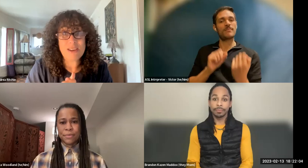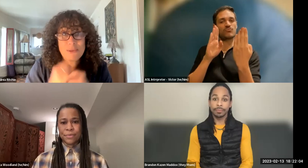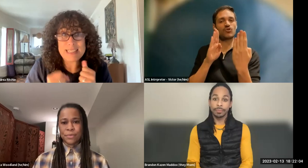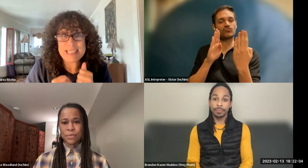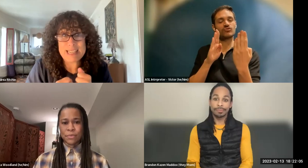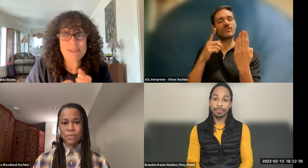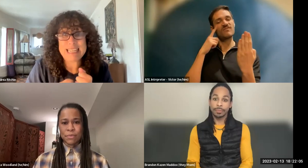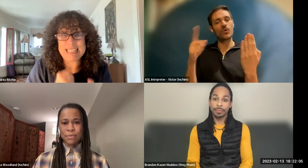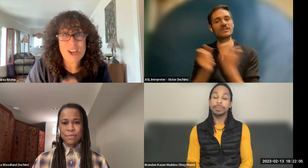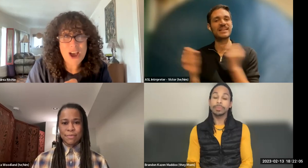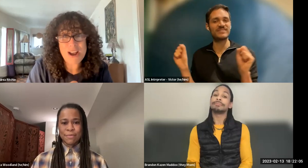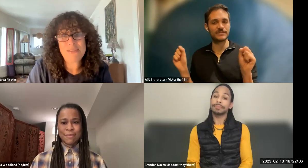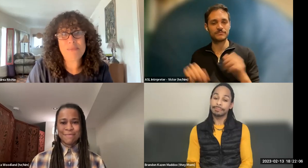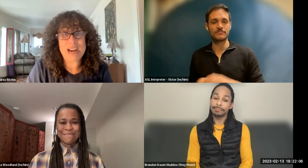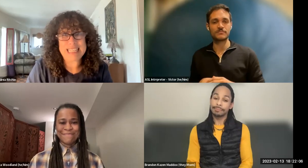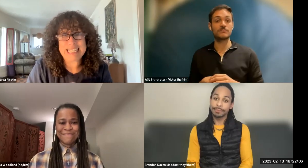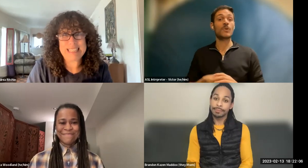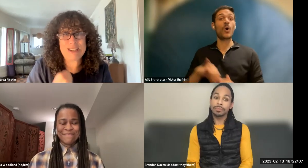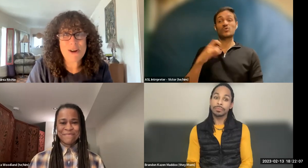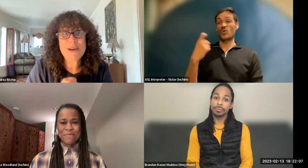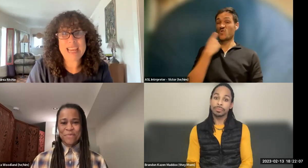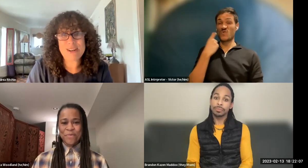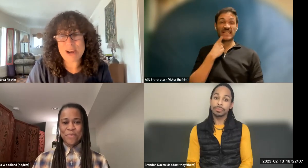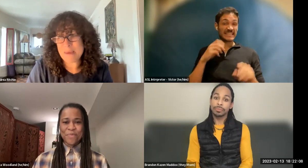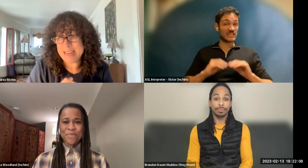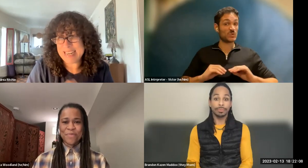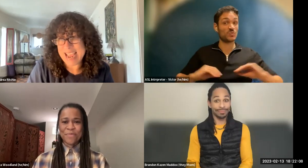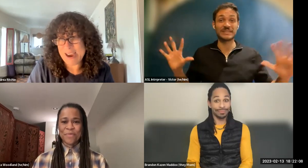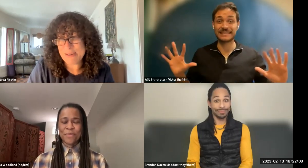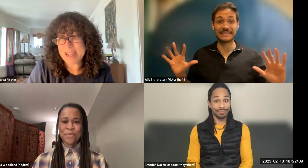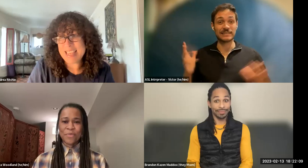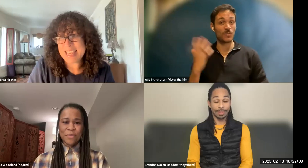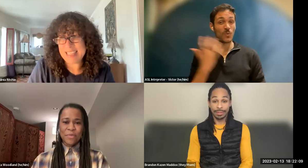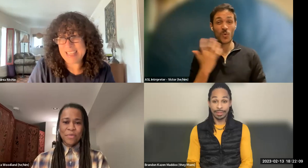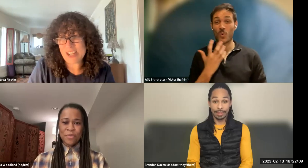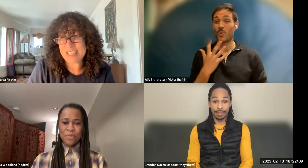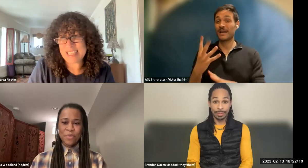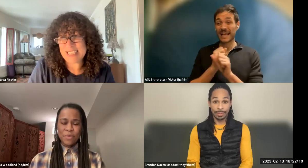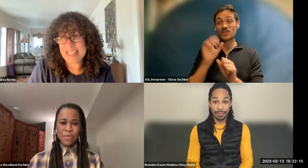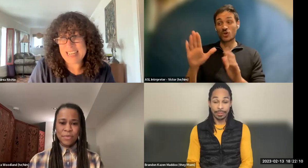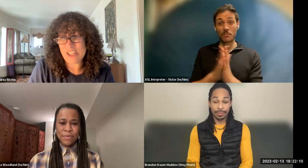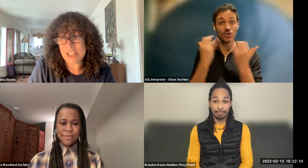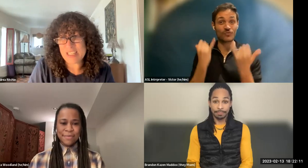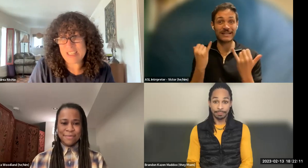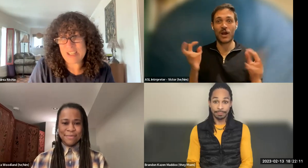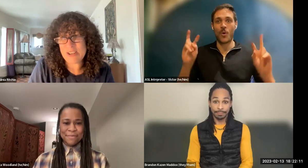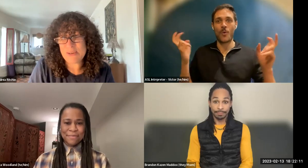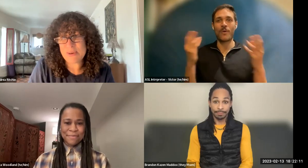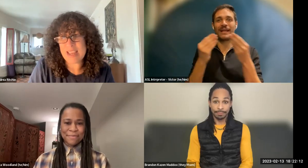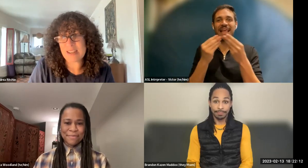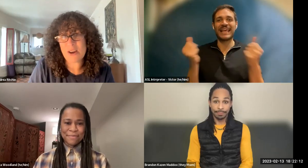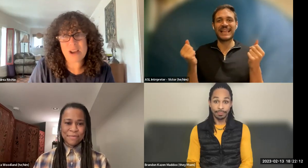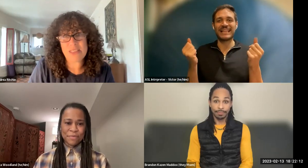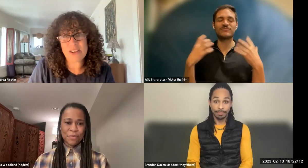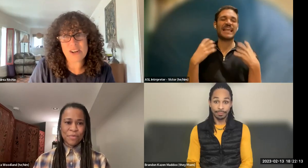in the recently released, hot off the presses, go get your copy now, Healing Justice Lineages,